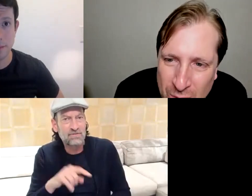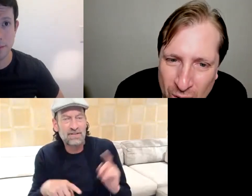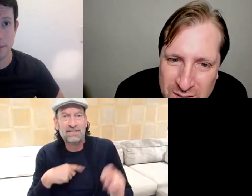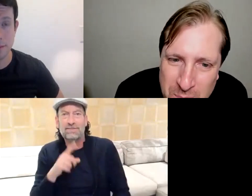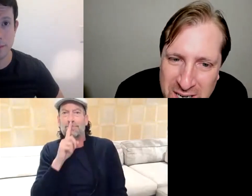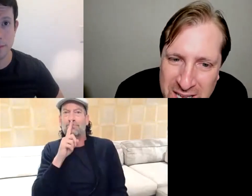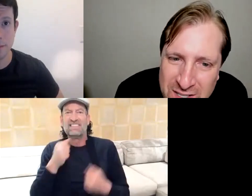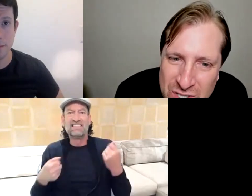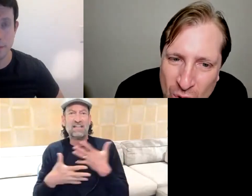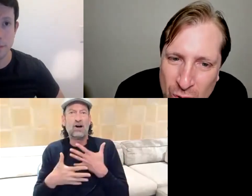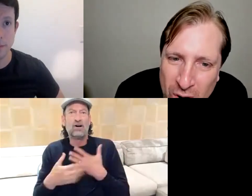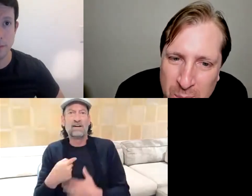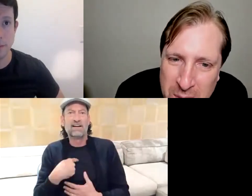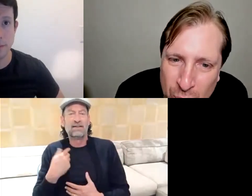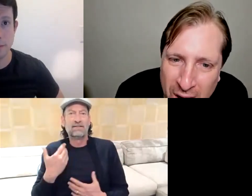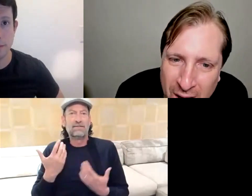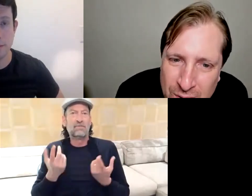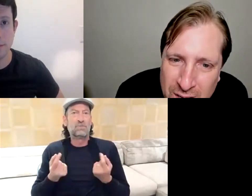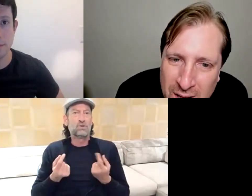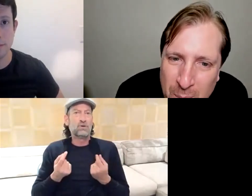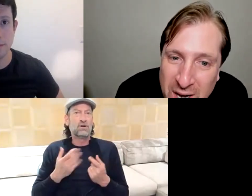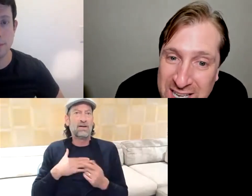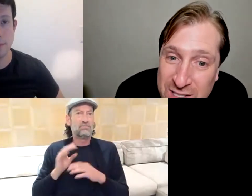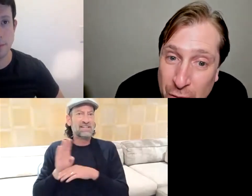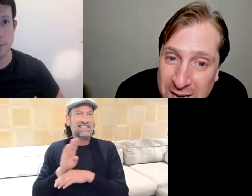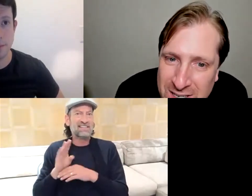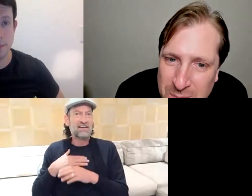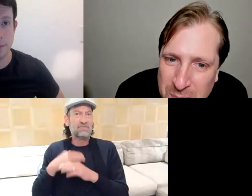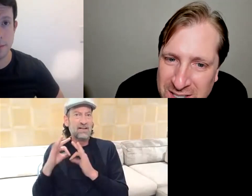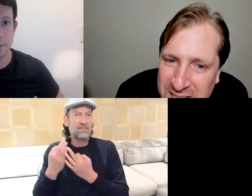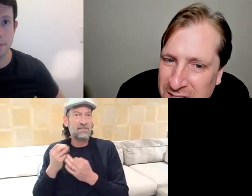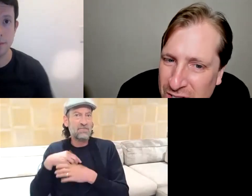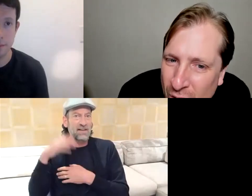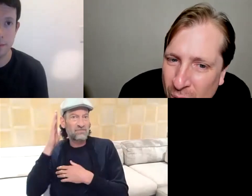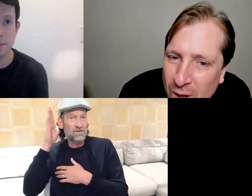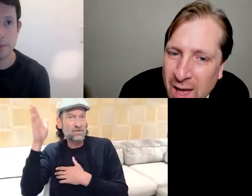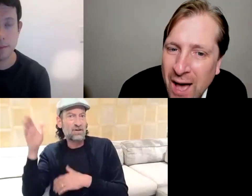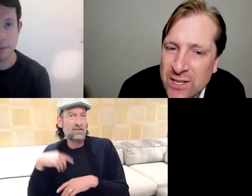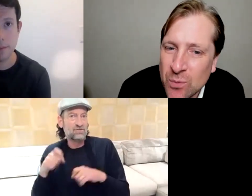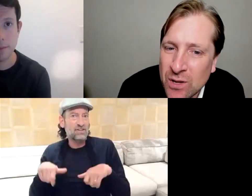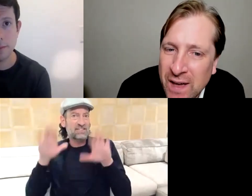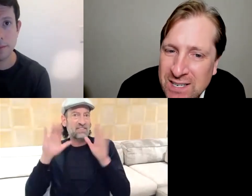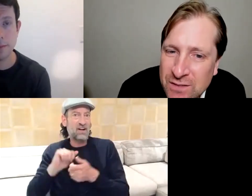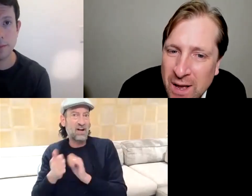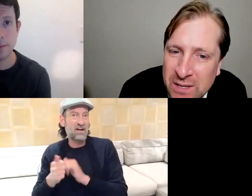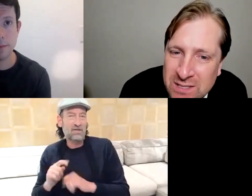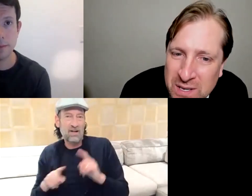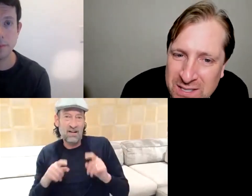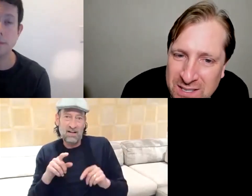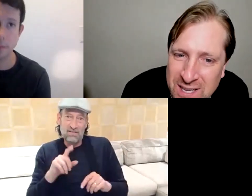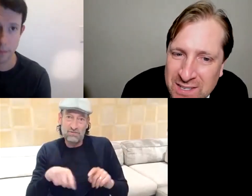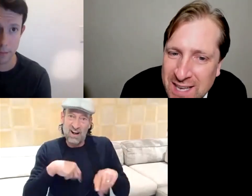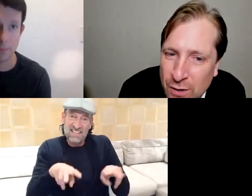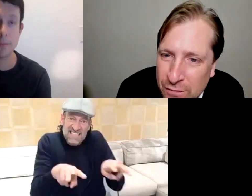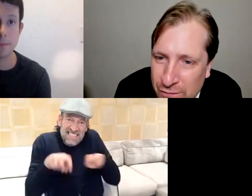have any words, but he is so incredibly proud. But he's frightened because he doesn't know how this will affect his family's